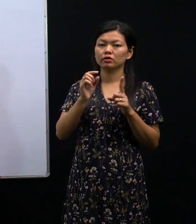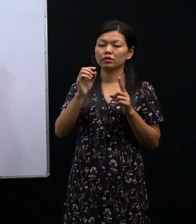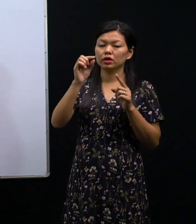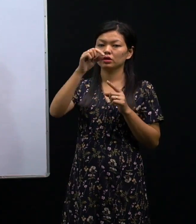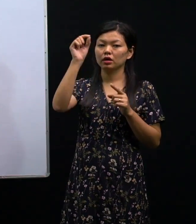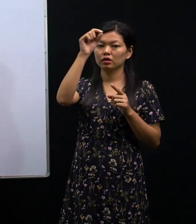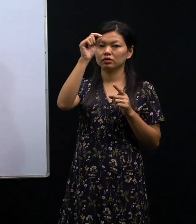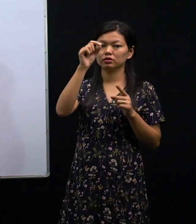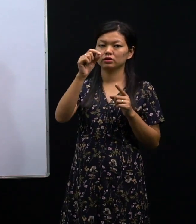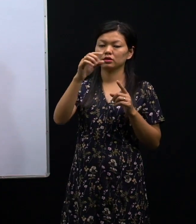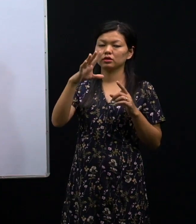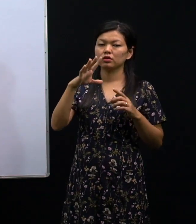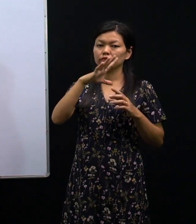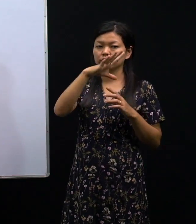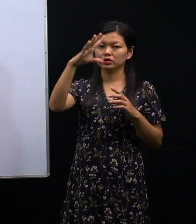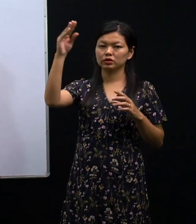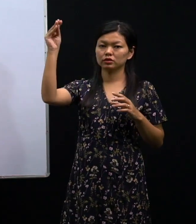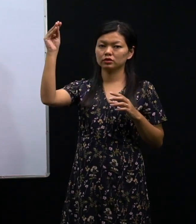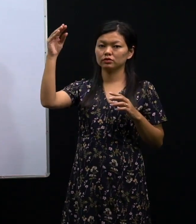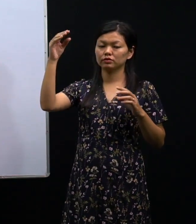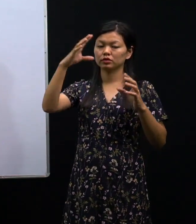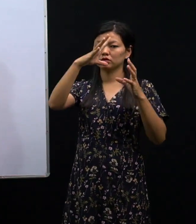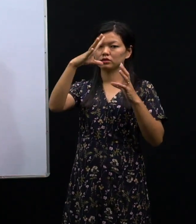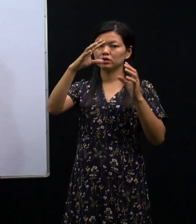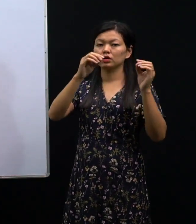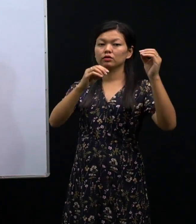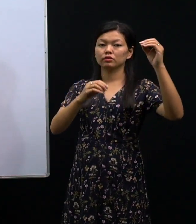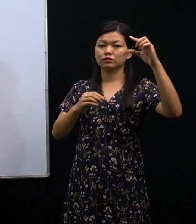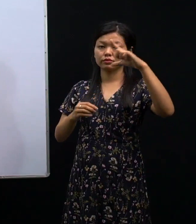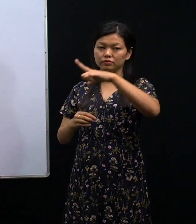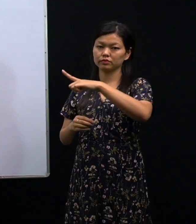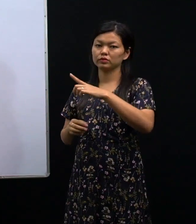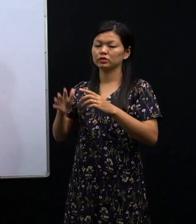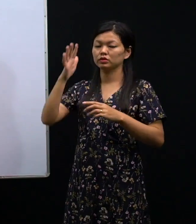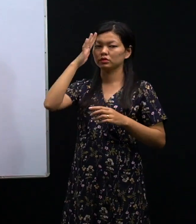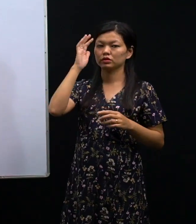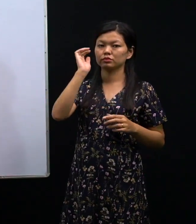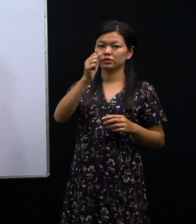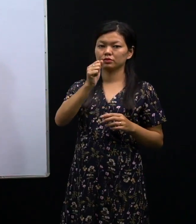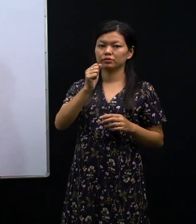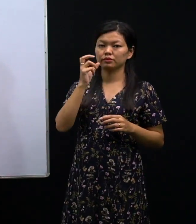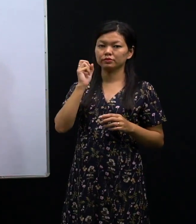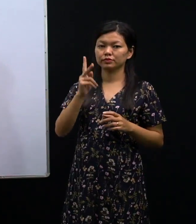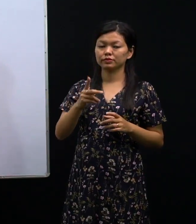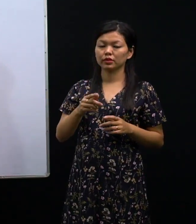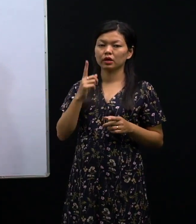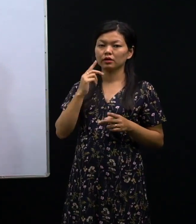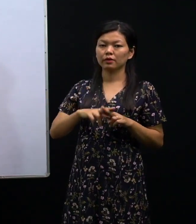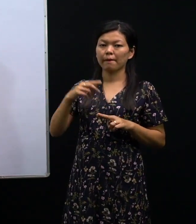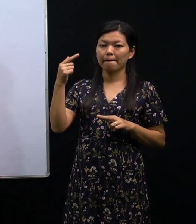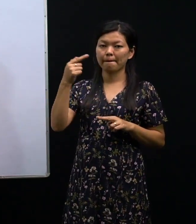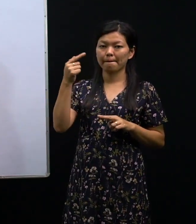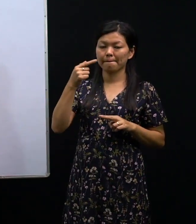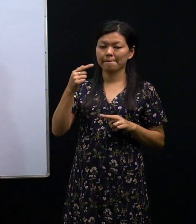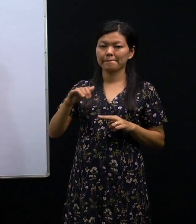decrease, second term power increase. This is the way you can remember the formula. Okay? But if it is minus, what will happen?